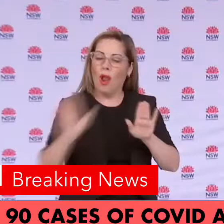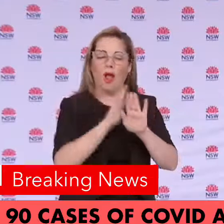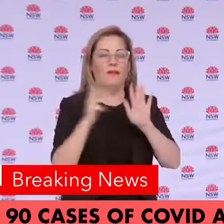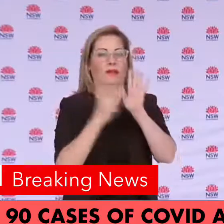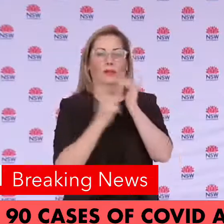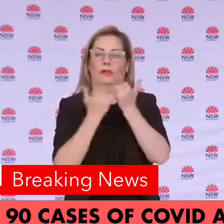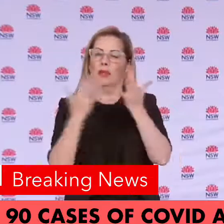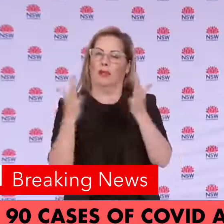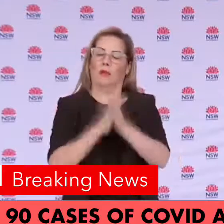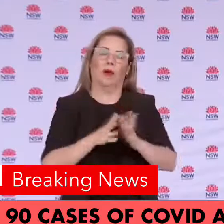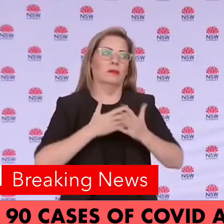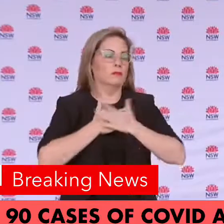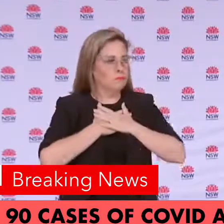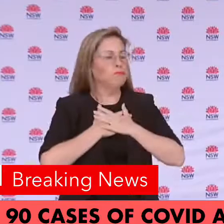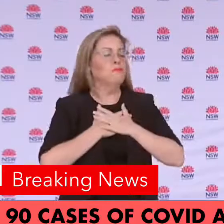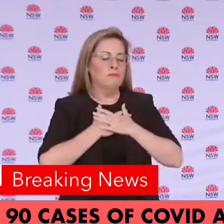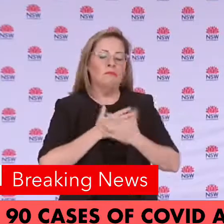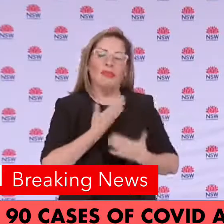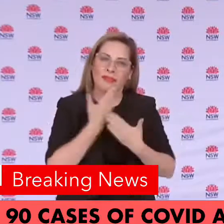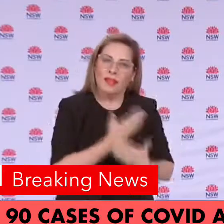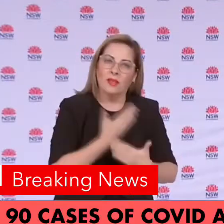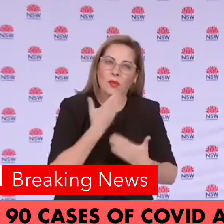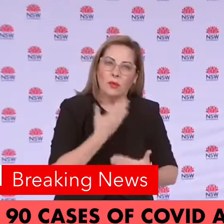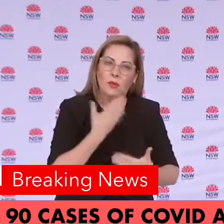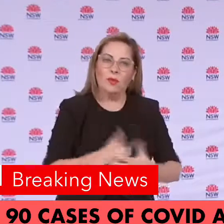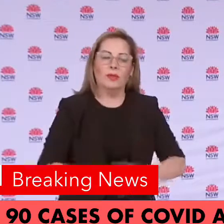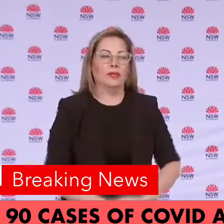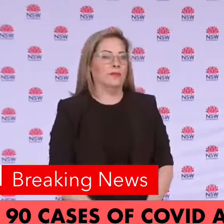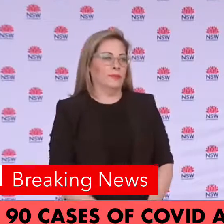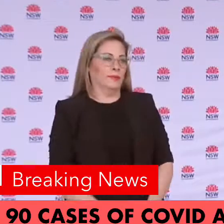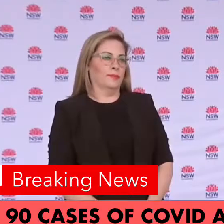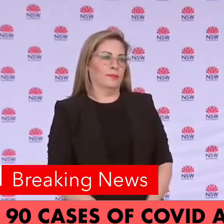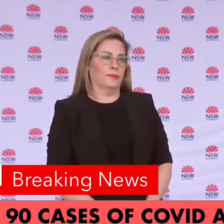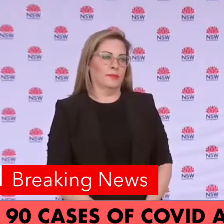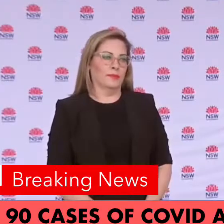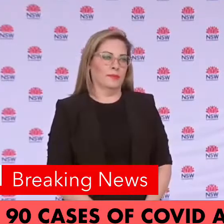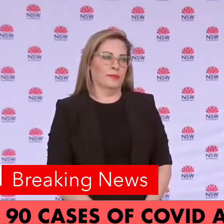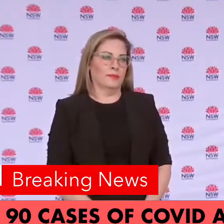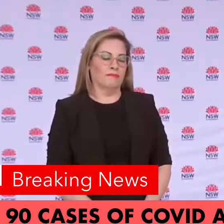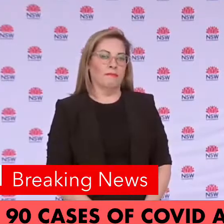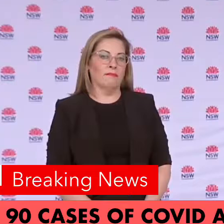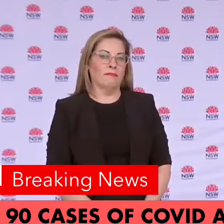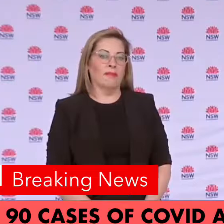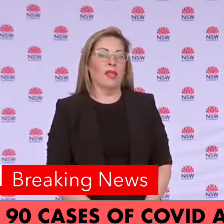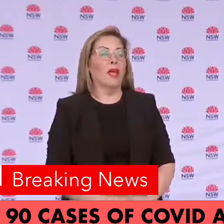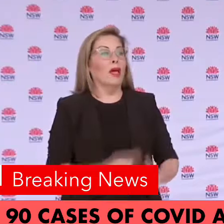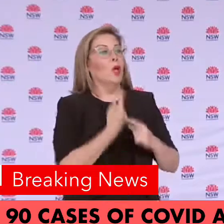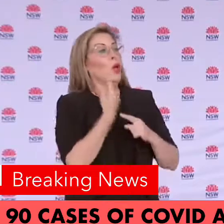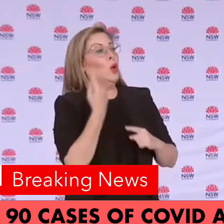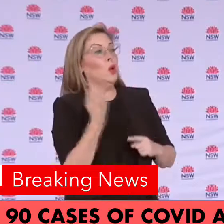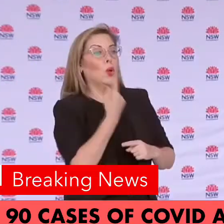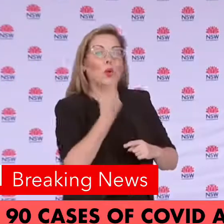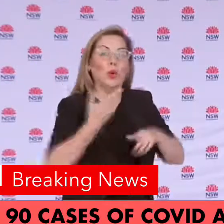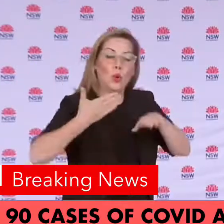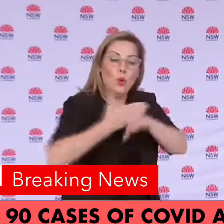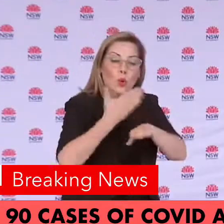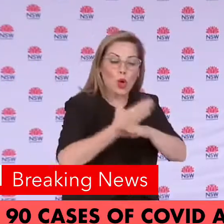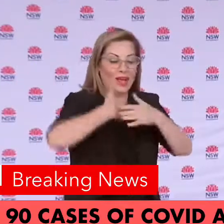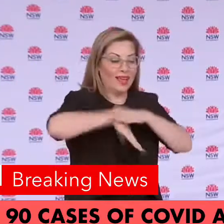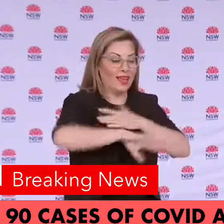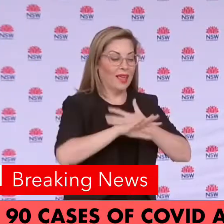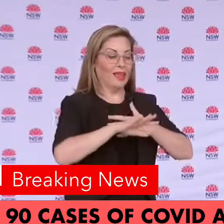see continue. Can I also take this opportunity to thank the health workers and other